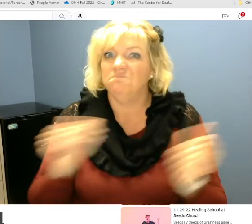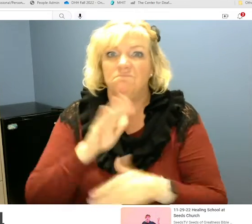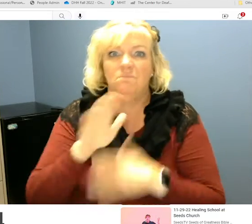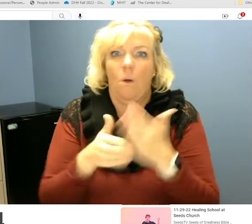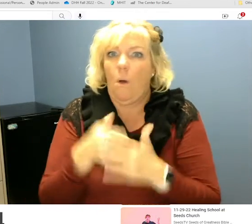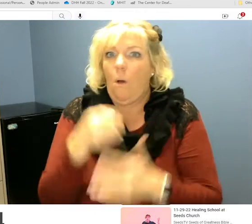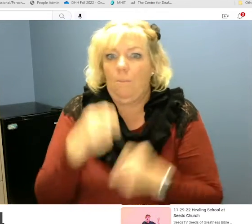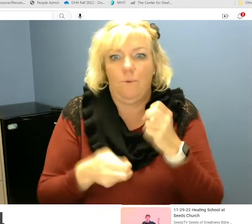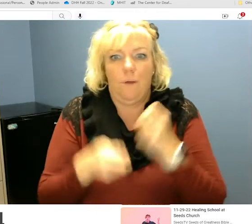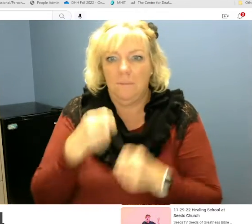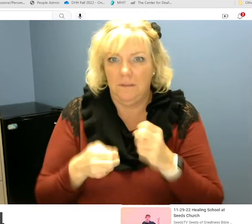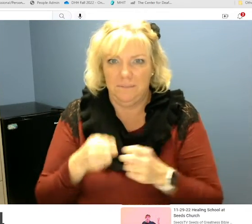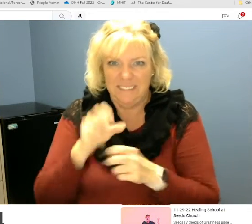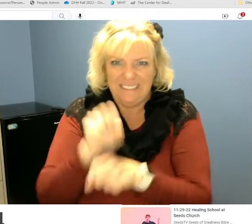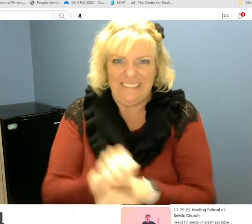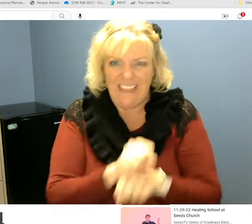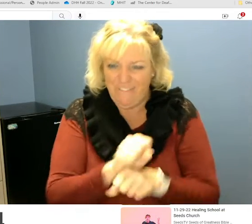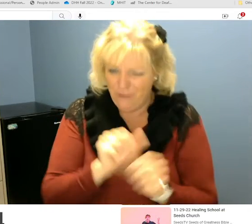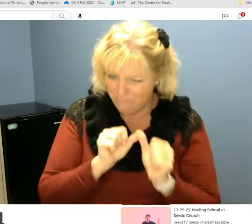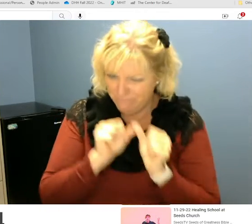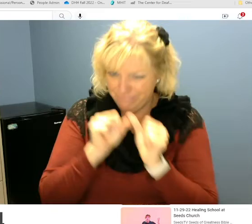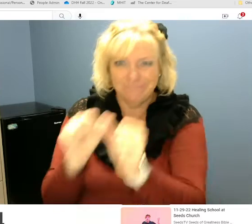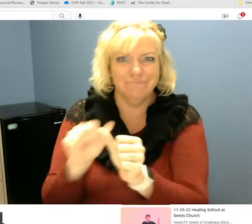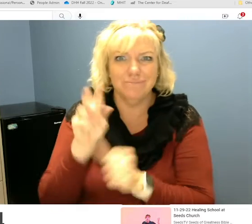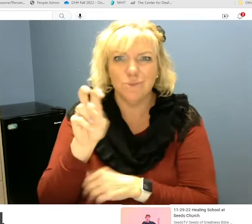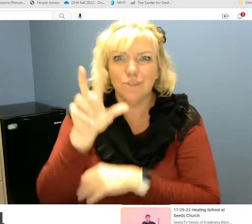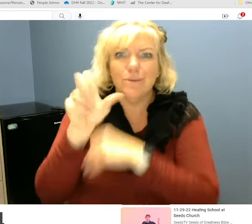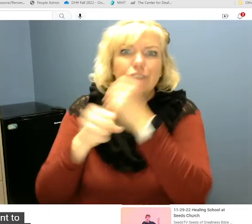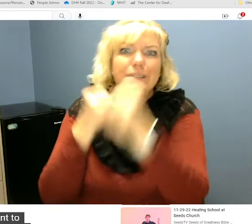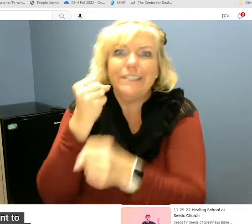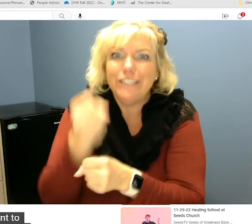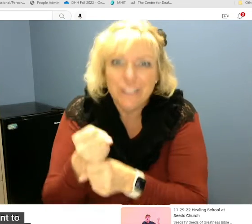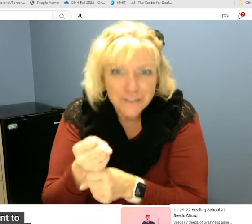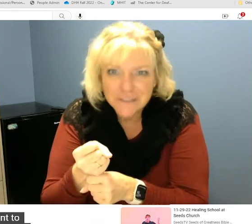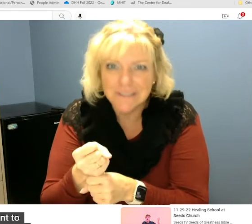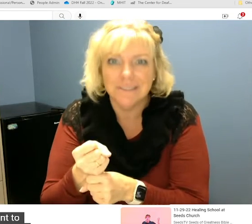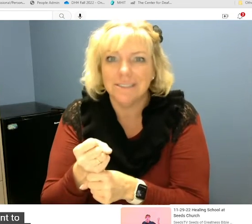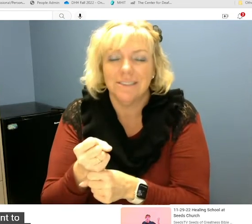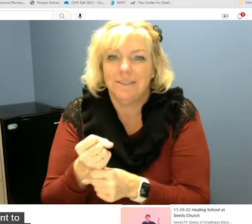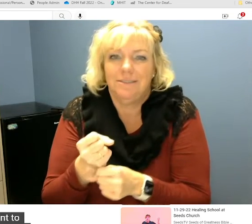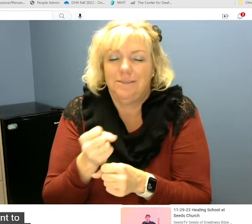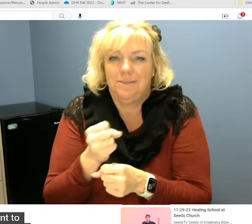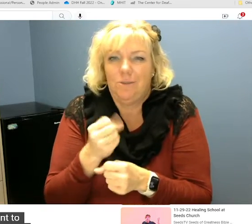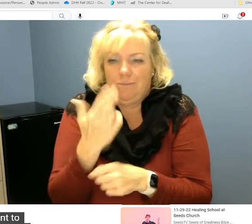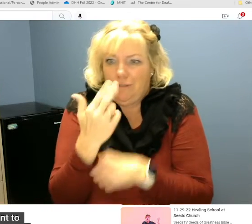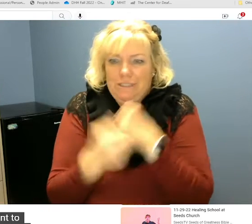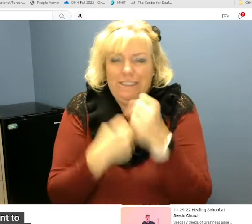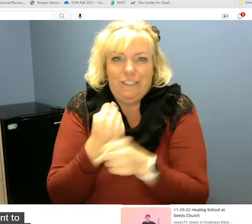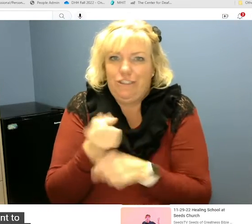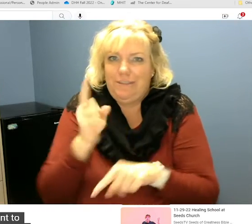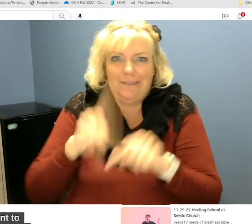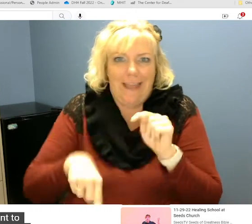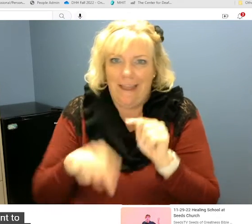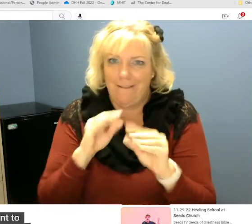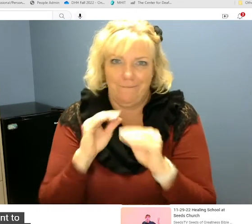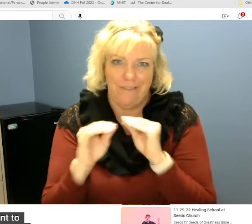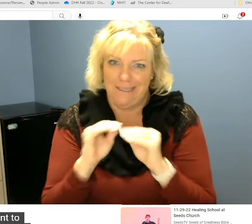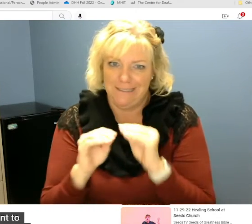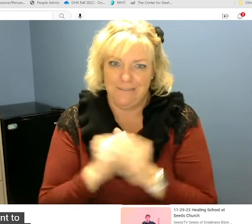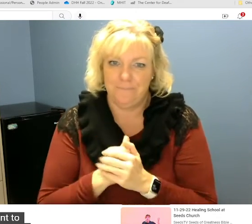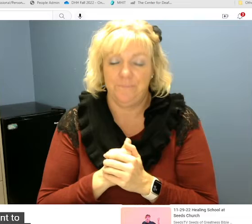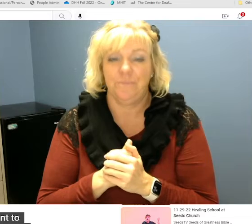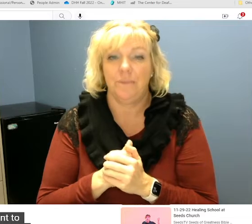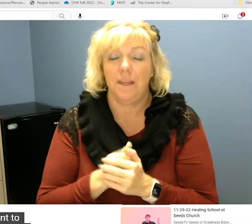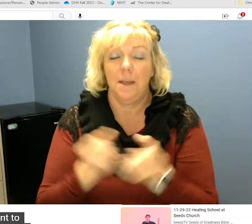it the time it needed to try to fix several hundred years of slavery. But historians point